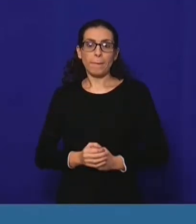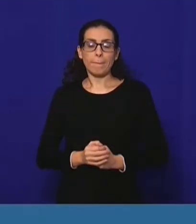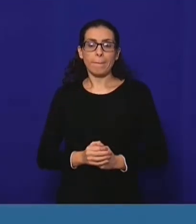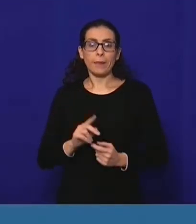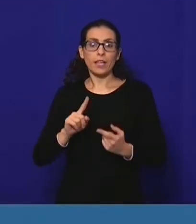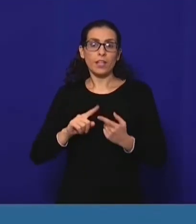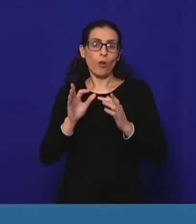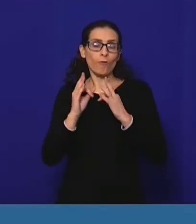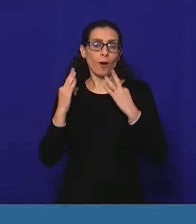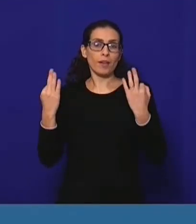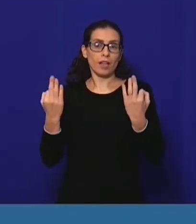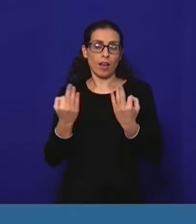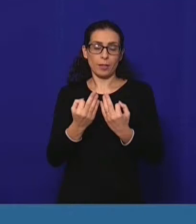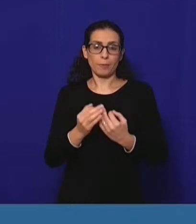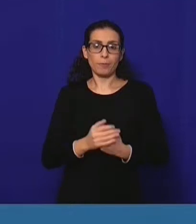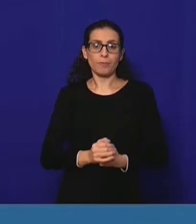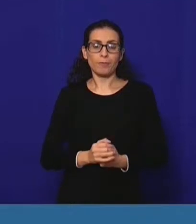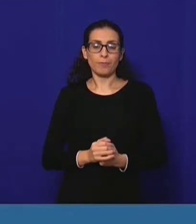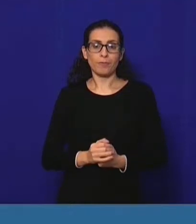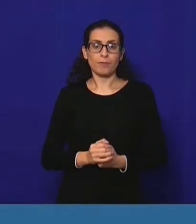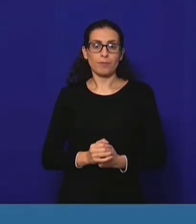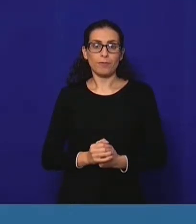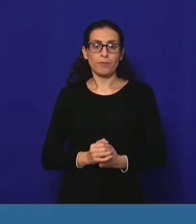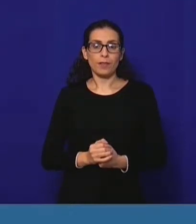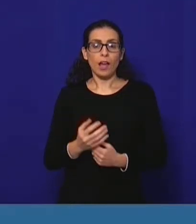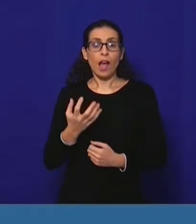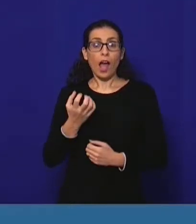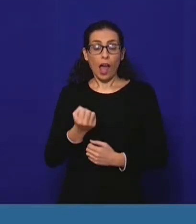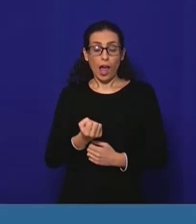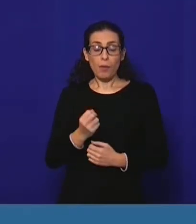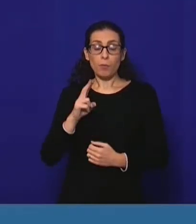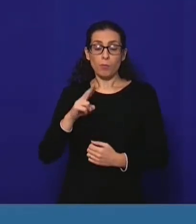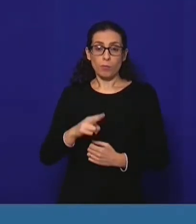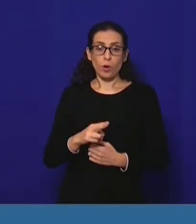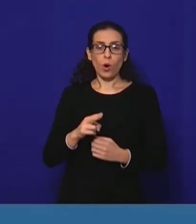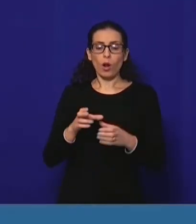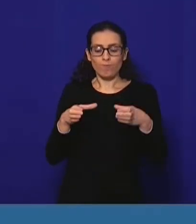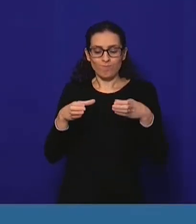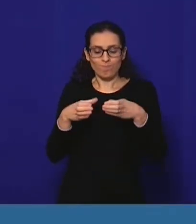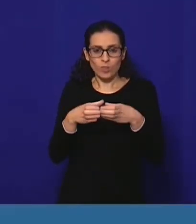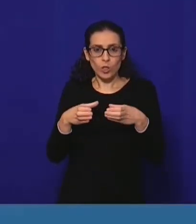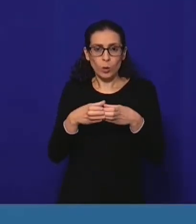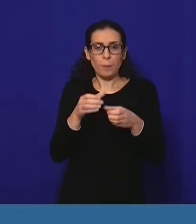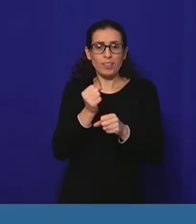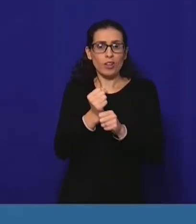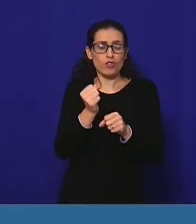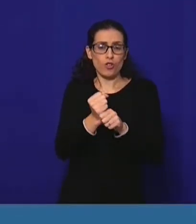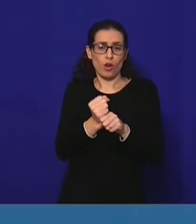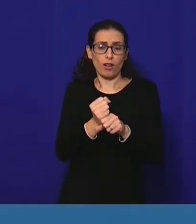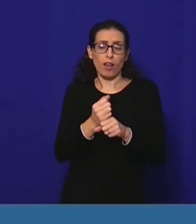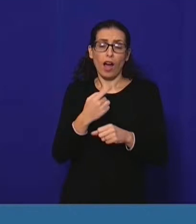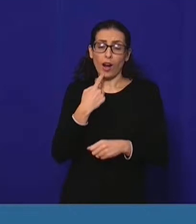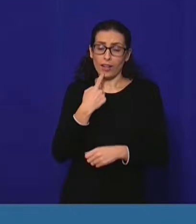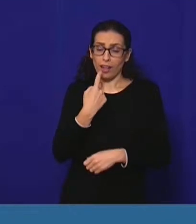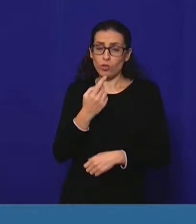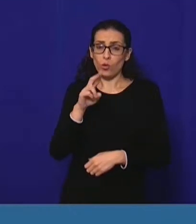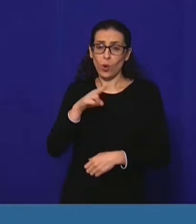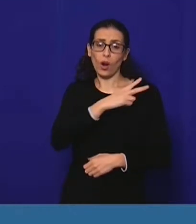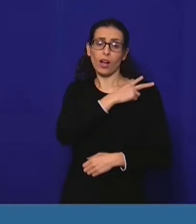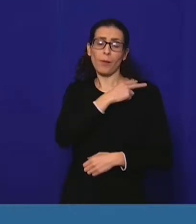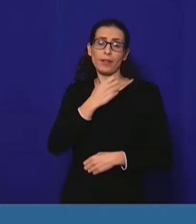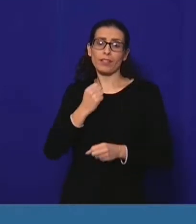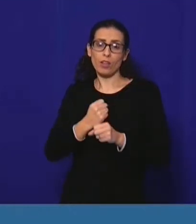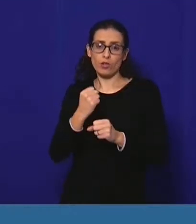L-istess ukoll bqajna dejjem b'każijiet ta' clusters fil-workplace u hekk nappella wkoll l-employers kemm huwa importanti